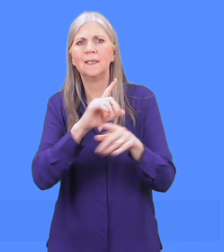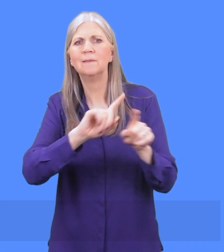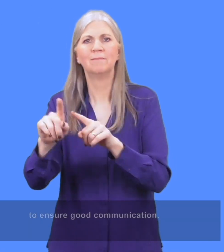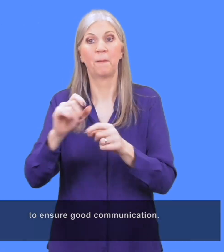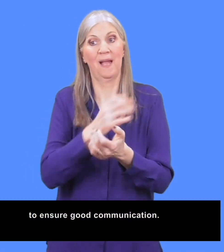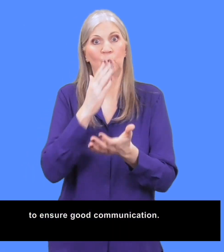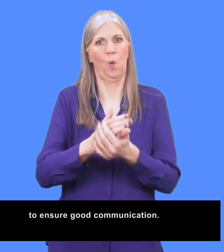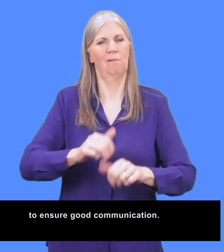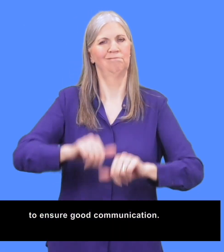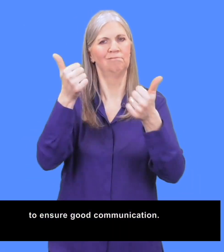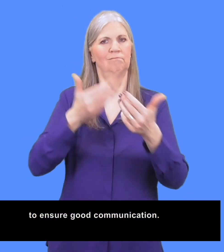good communication.